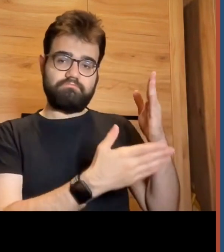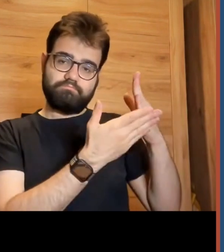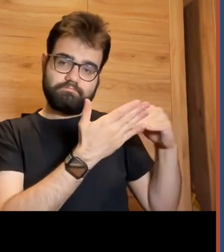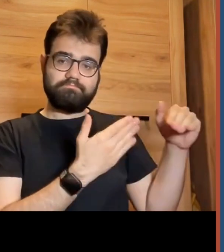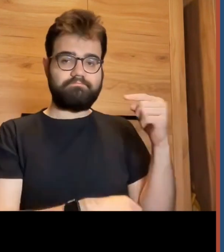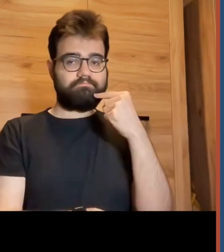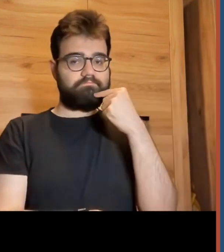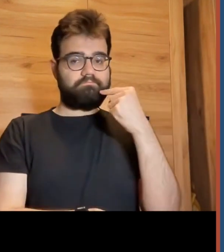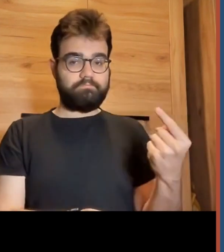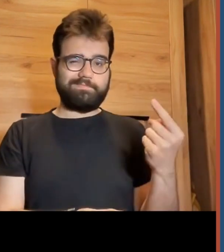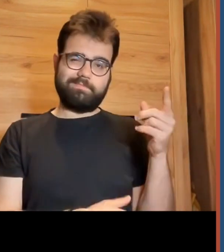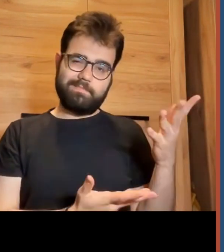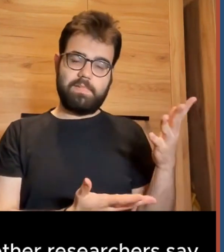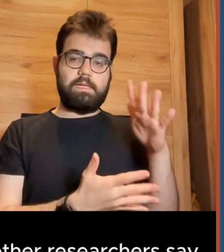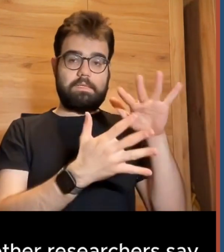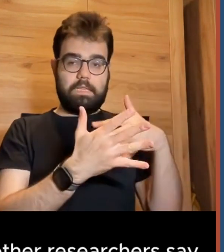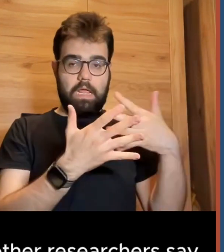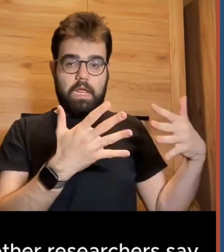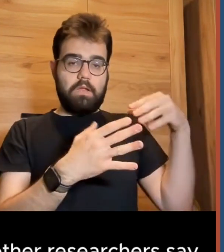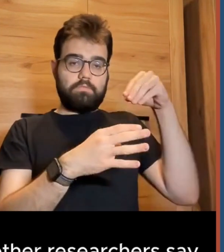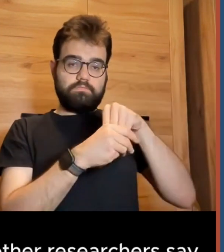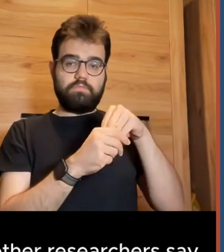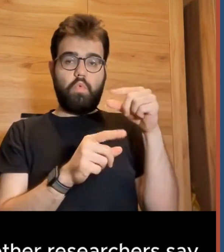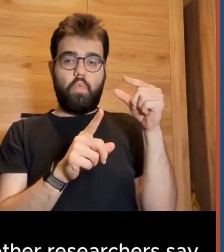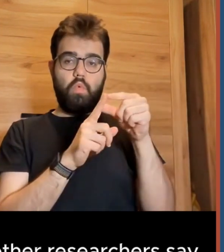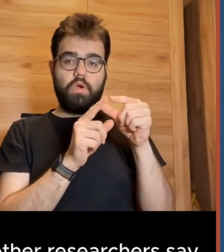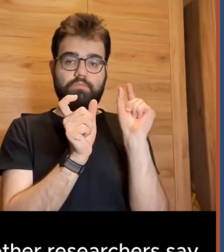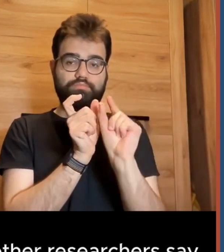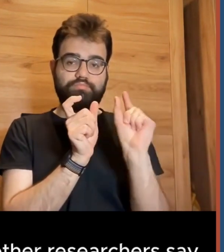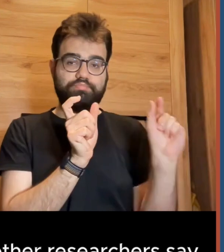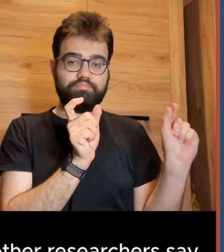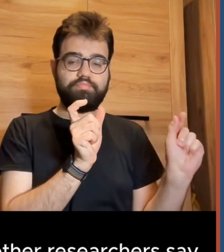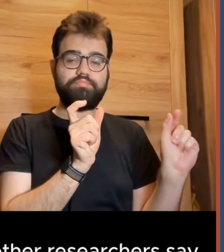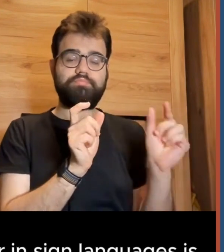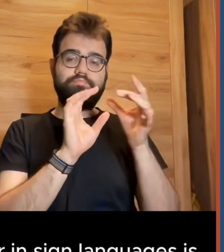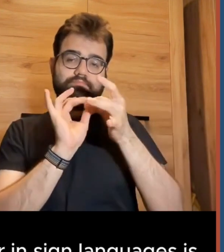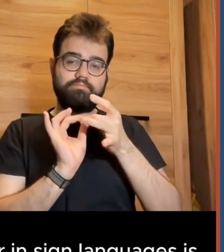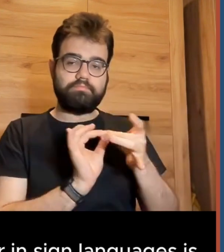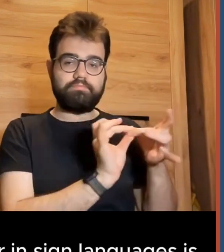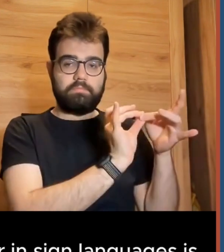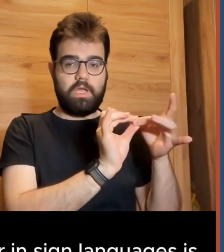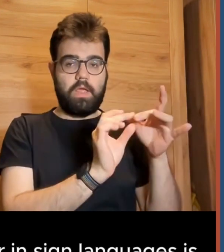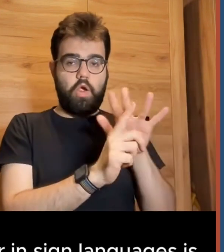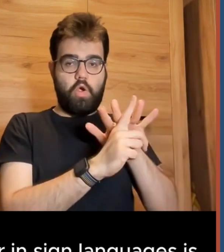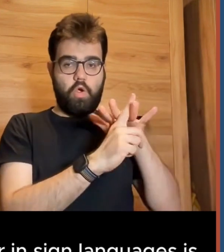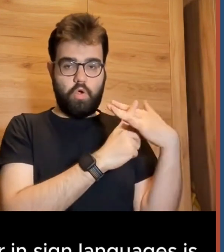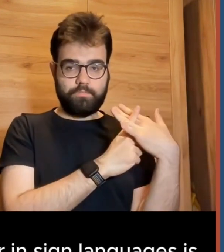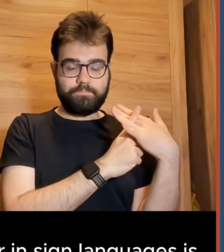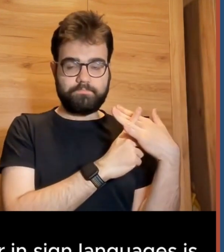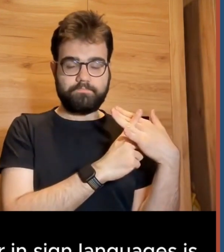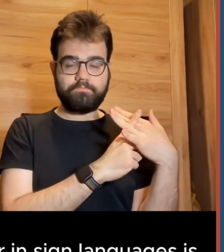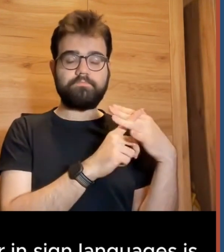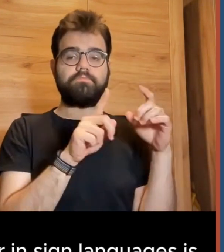SVO for the American Sign Language or the Belgian French Sign Language,